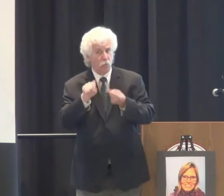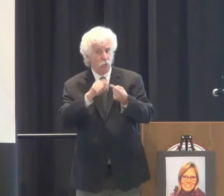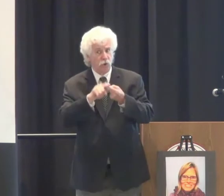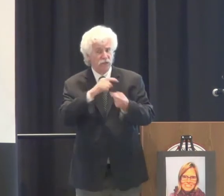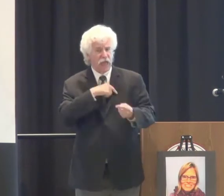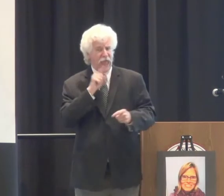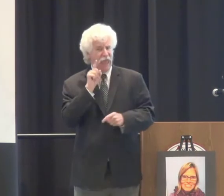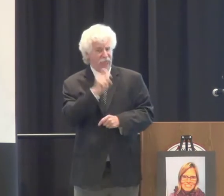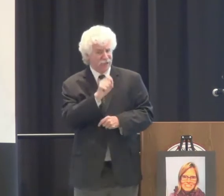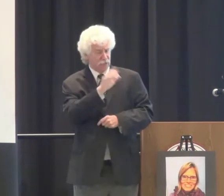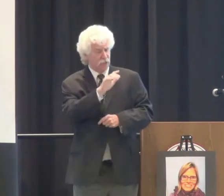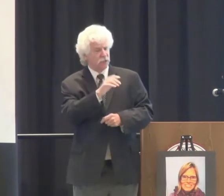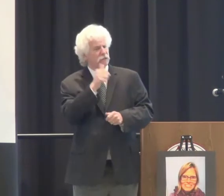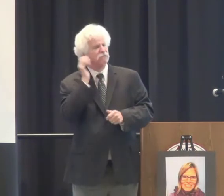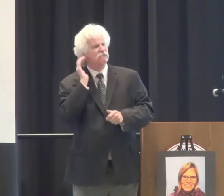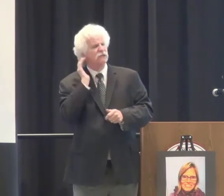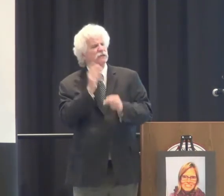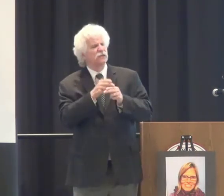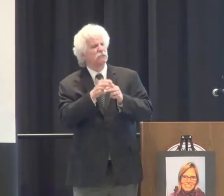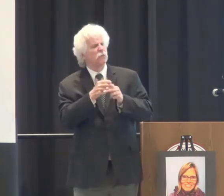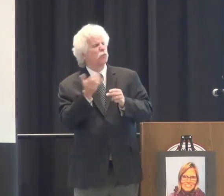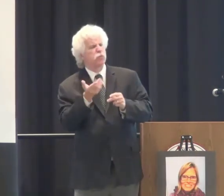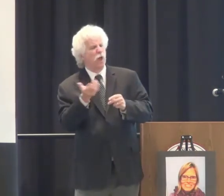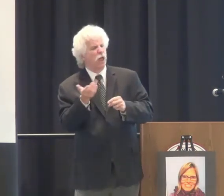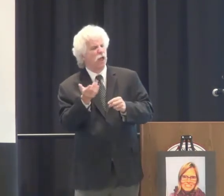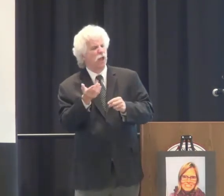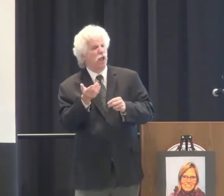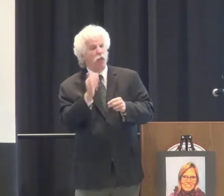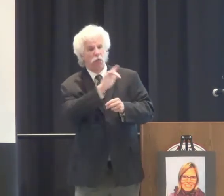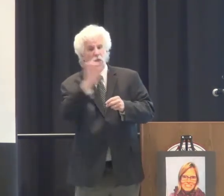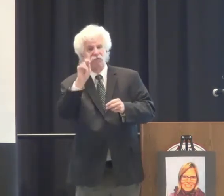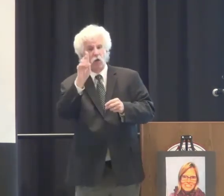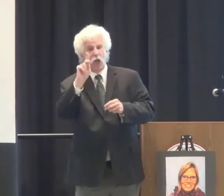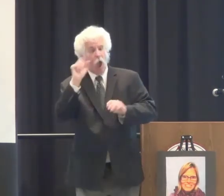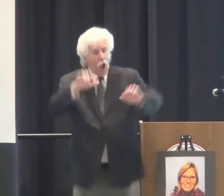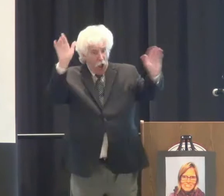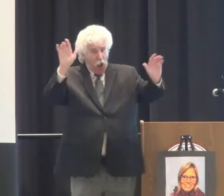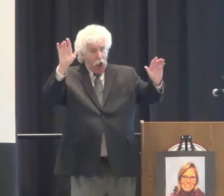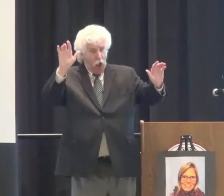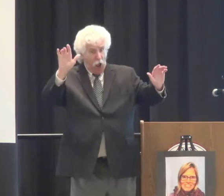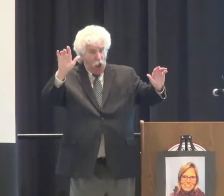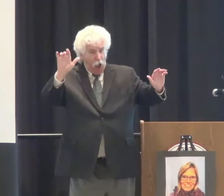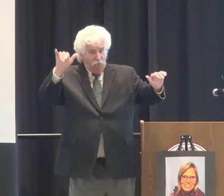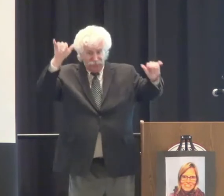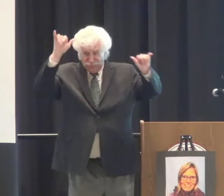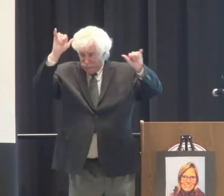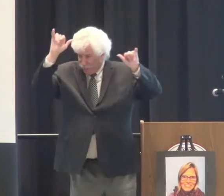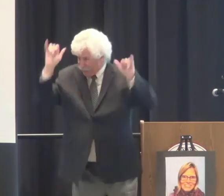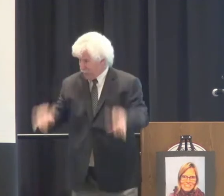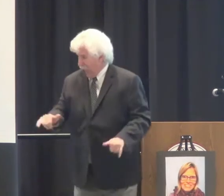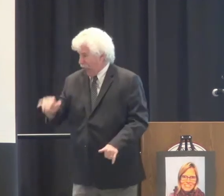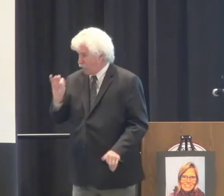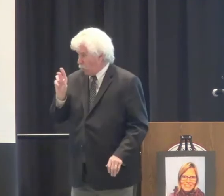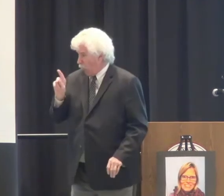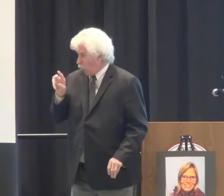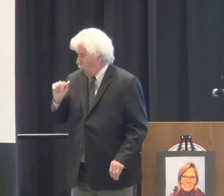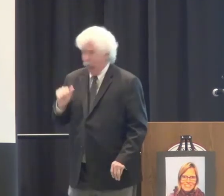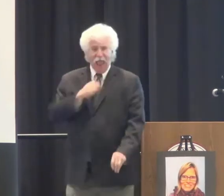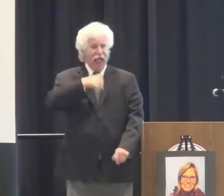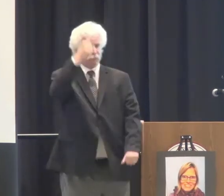remember her, so I'm excused because of my white hair. But when I found out what her previous last name was, I thought,